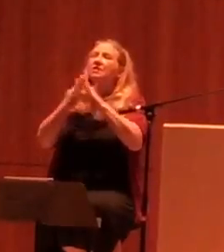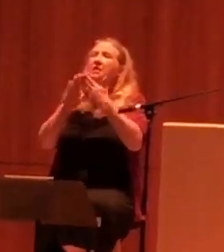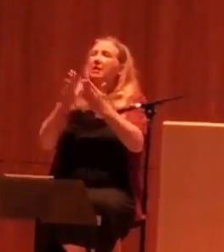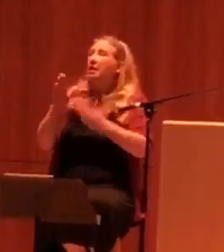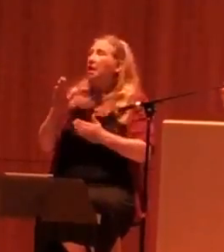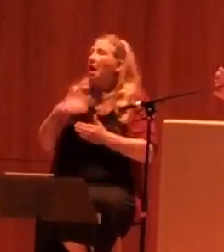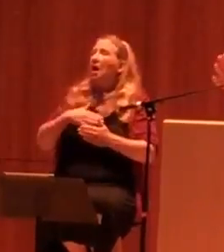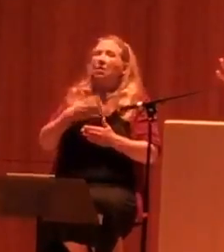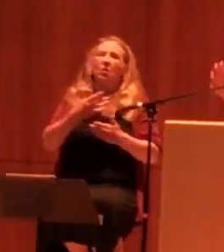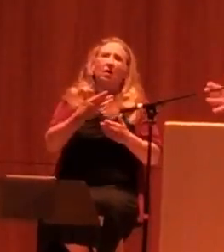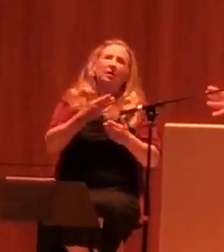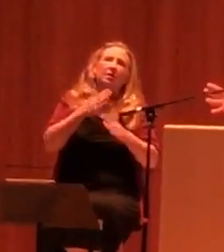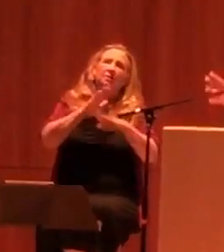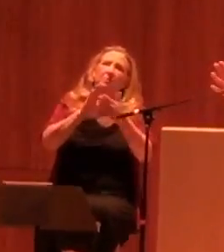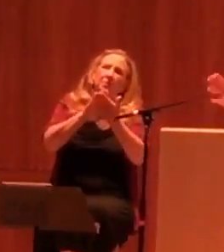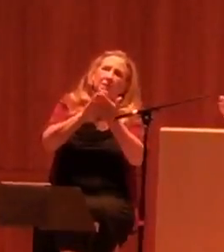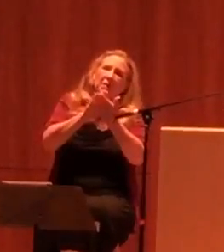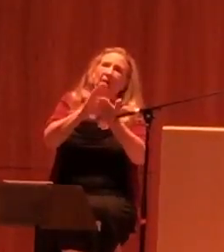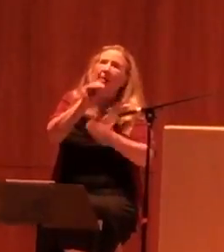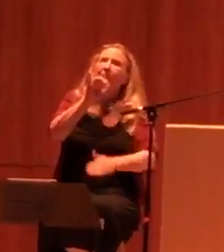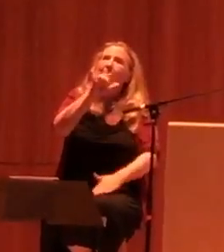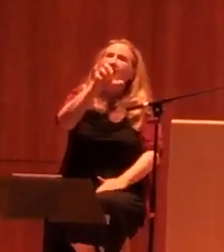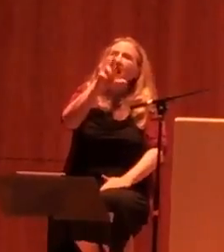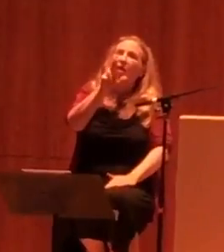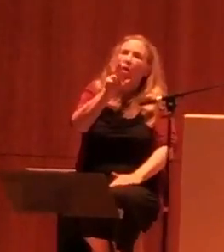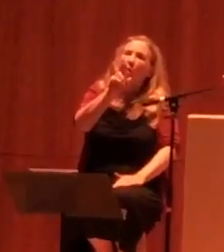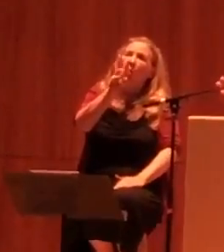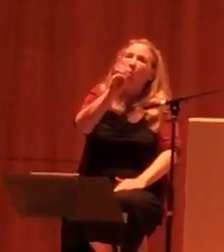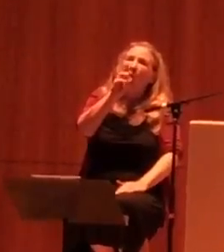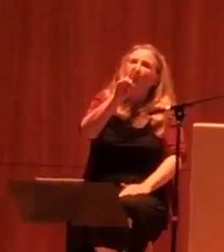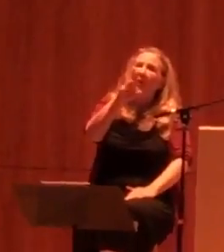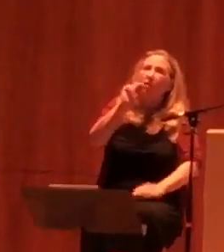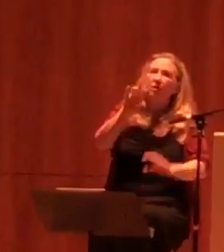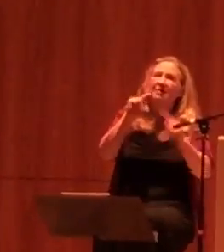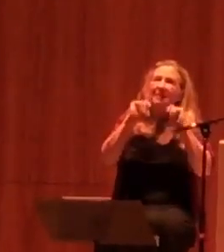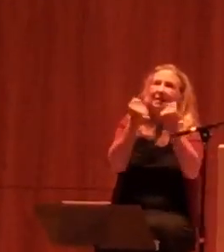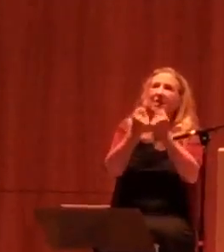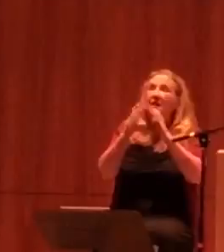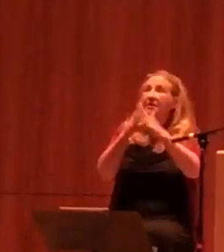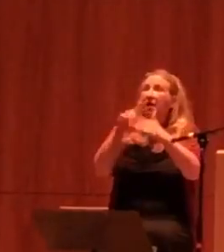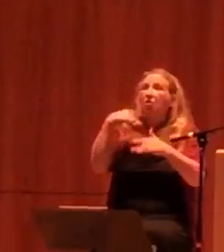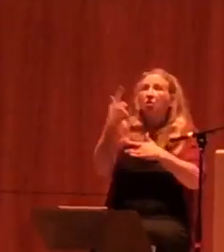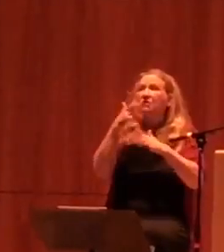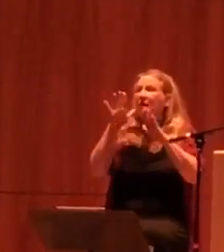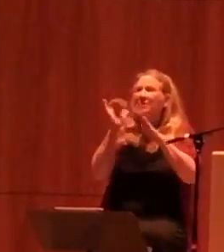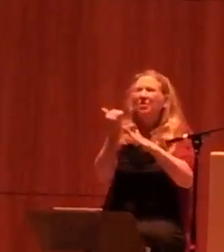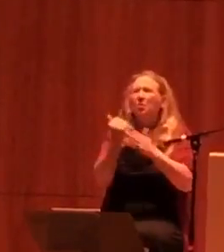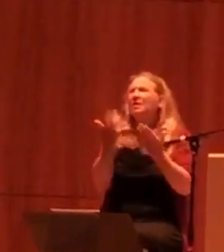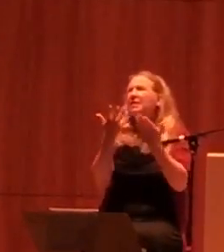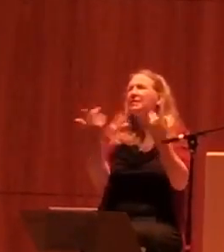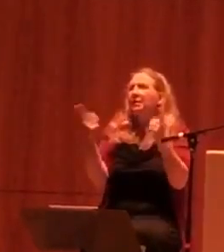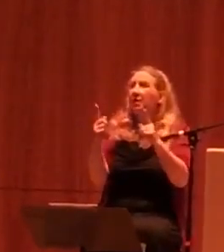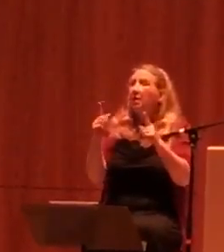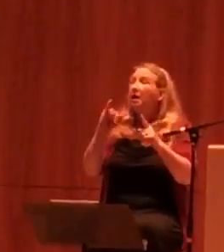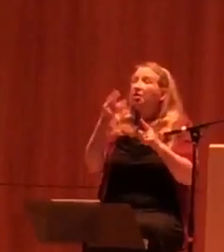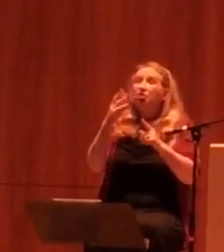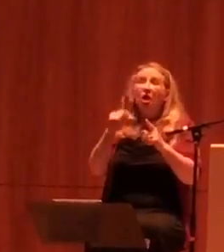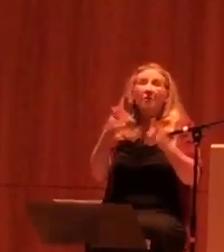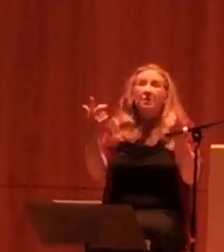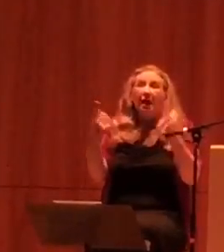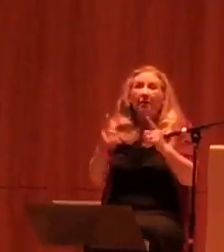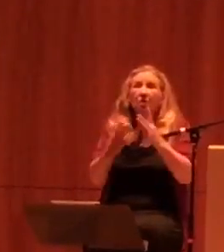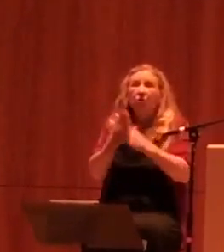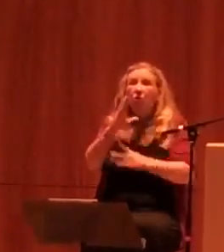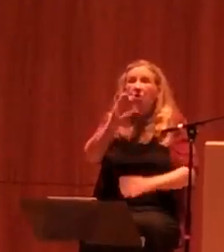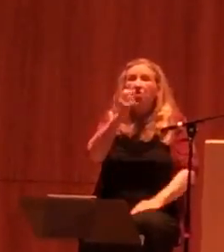and her team. Downtown looks fabulous, it's getting better by the day. There's so many things going on. And the jobs that you create from a Chamber of Commerce point of